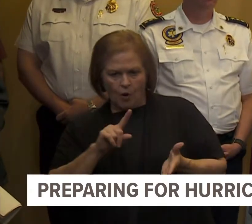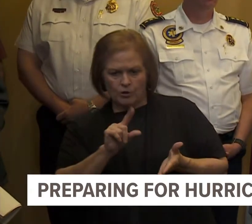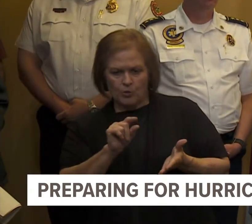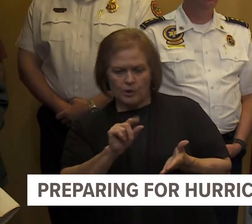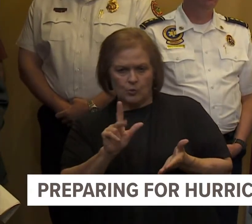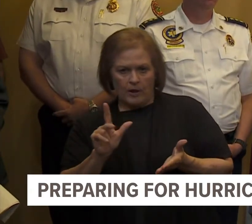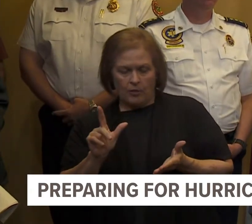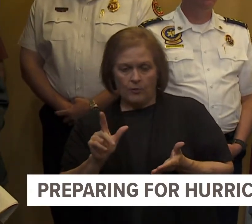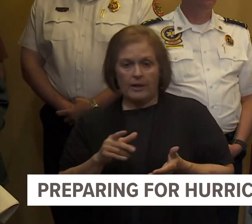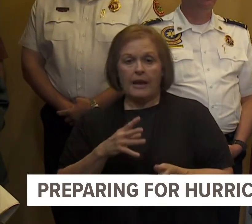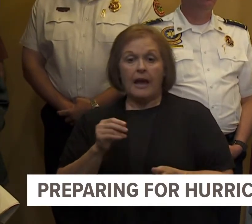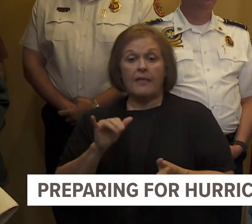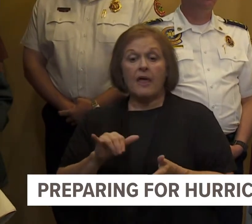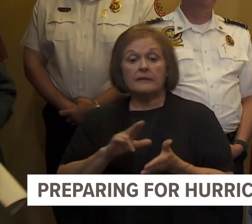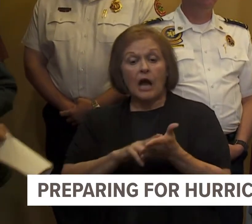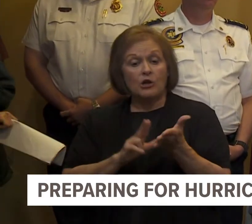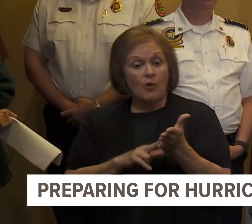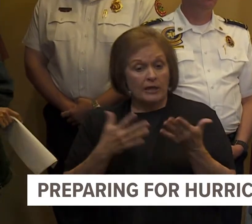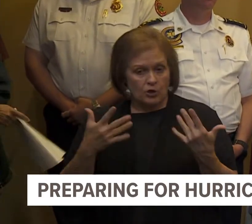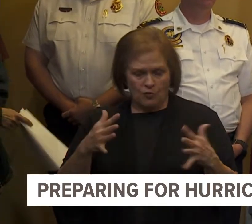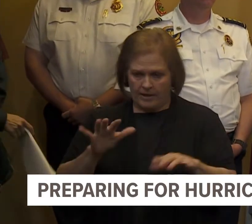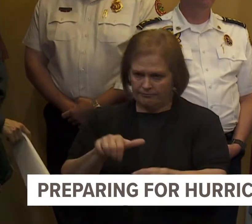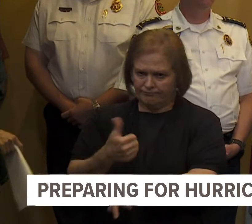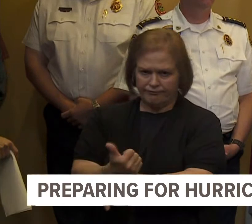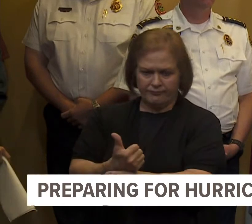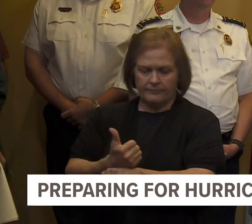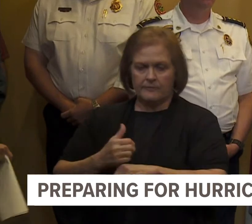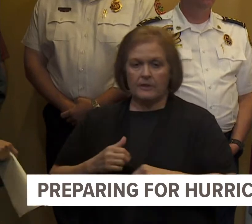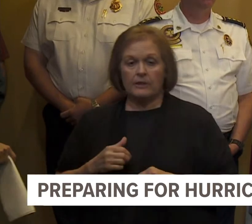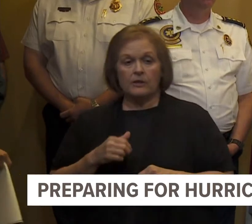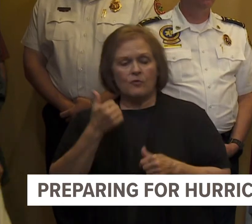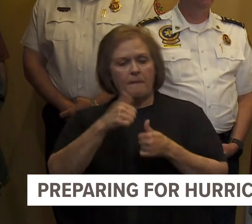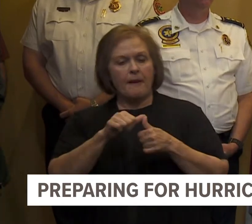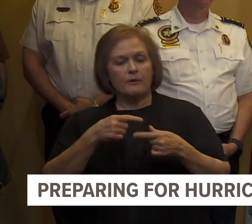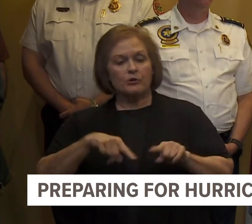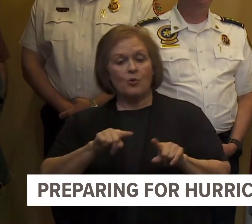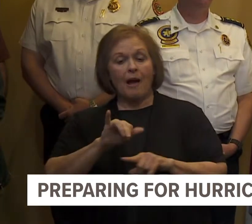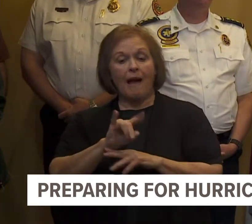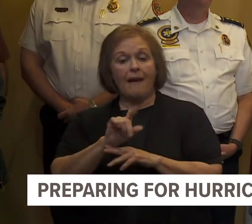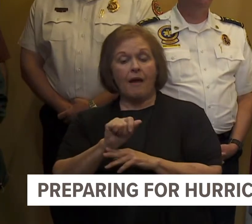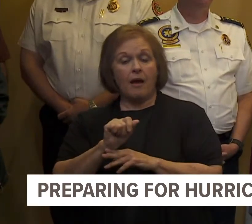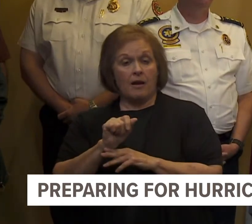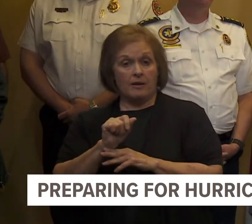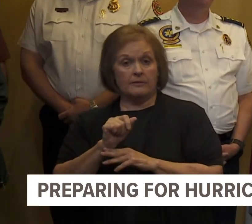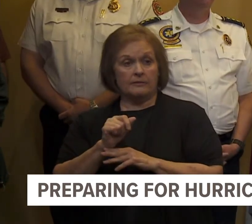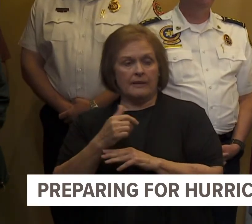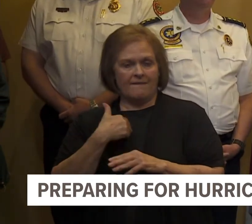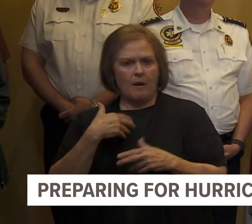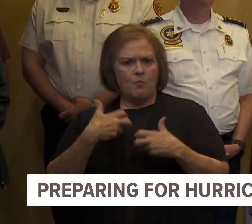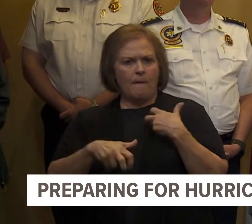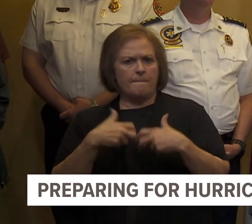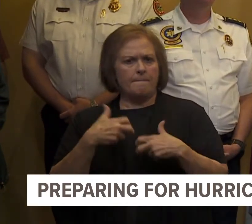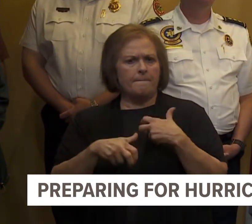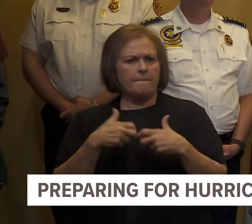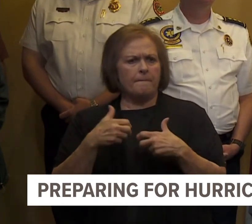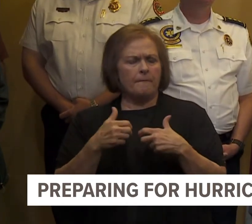hurricane season, and all those contracts are in place. As you remember, during Hurricane Ida, we had a problem